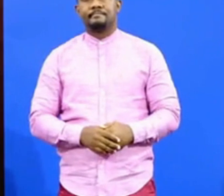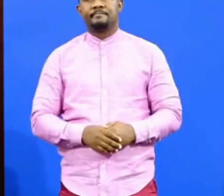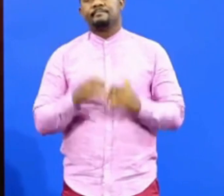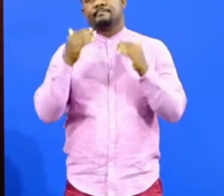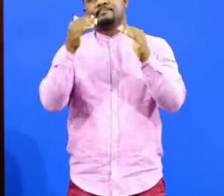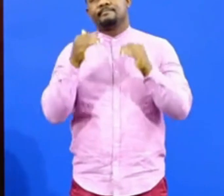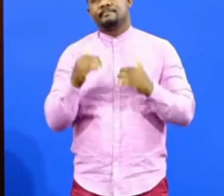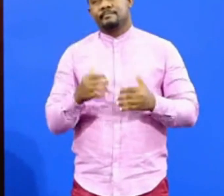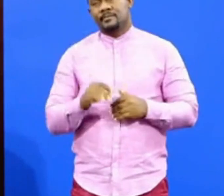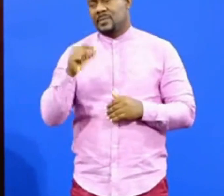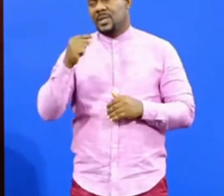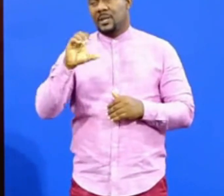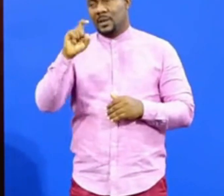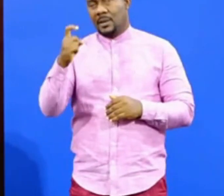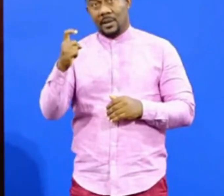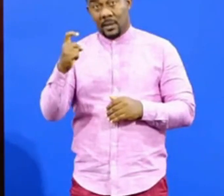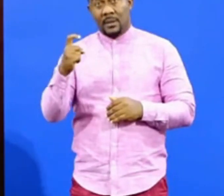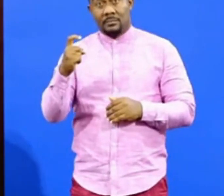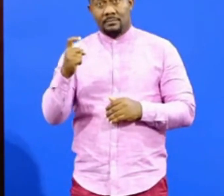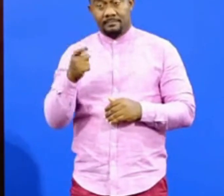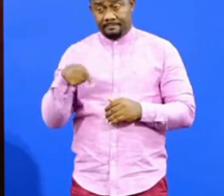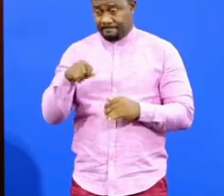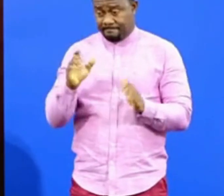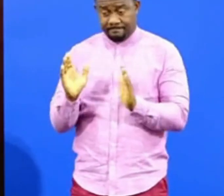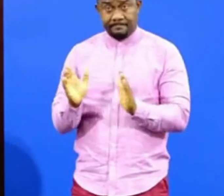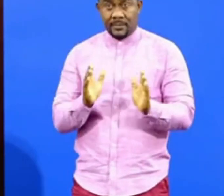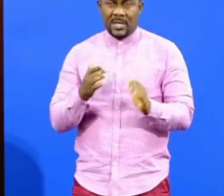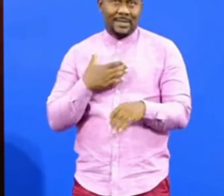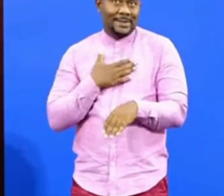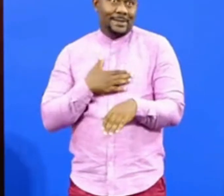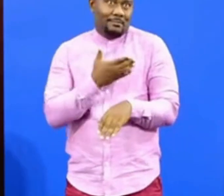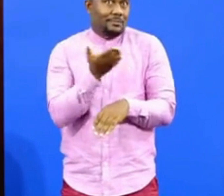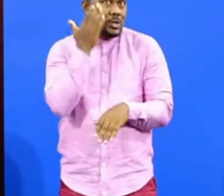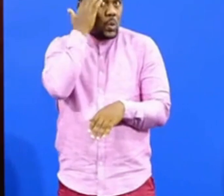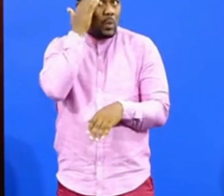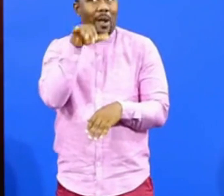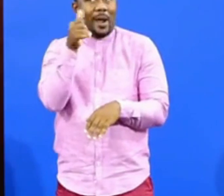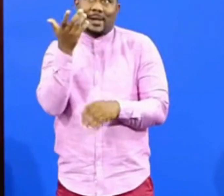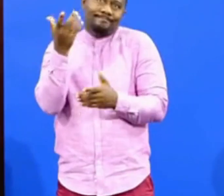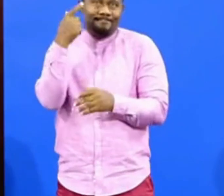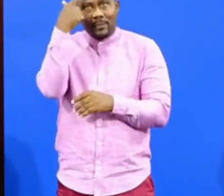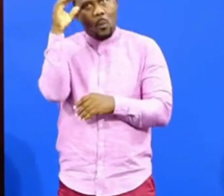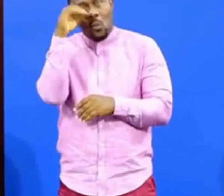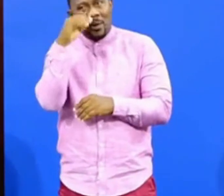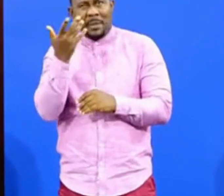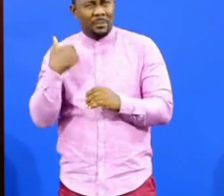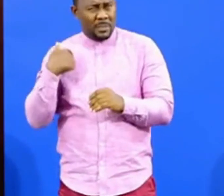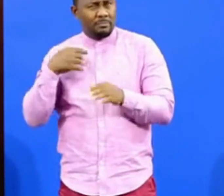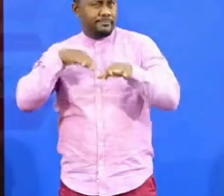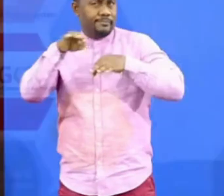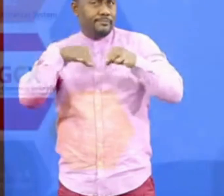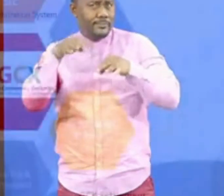want to talk about the GCX ecosystem. Again, forgive me if some of you know more than others, but I think it's a good opportunity to